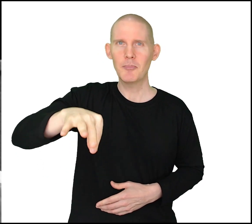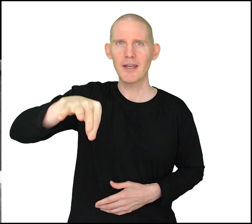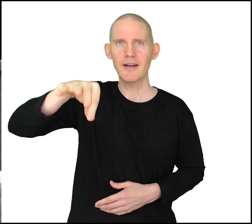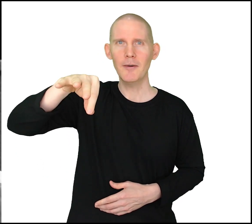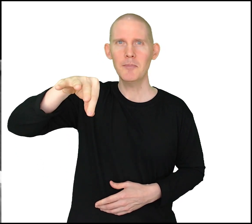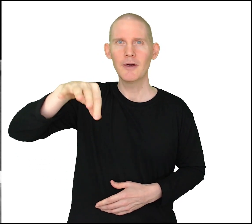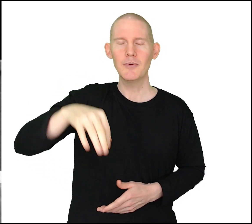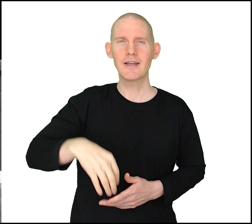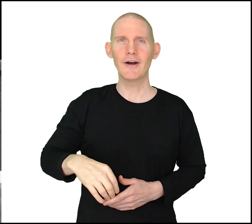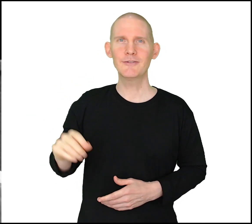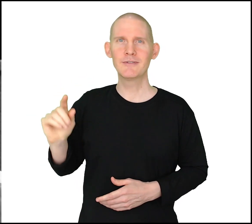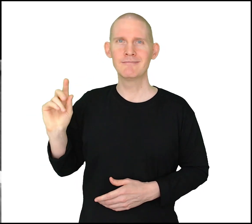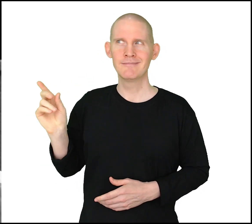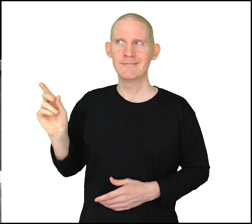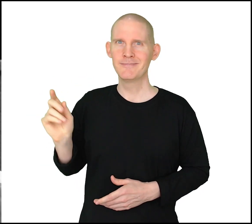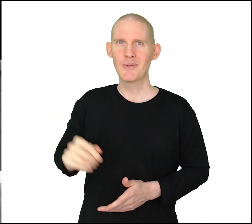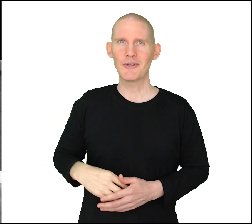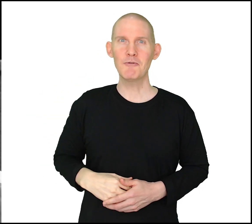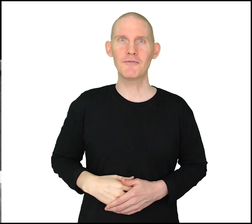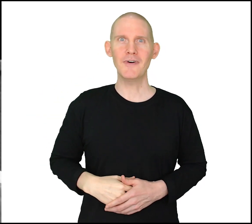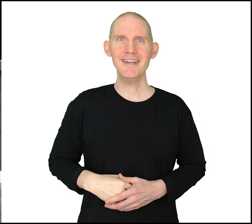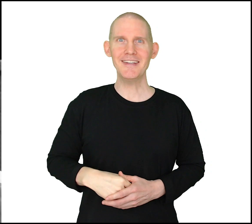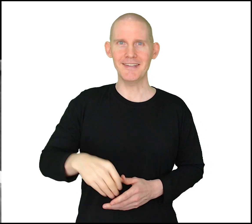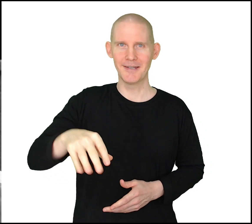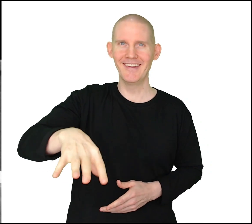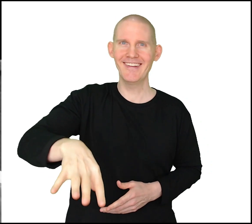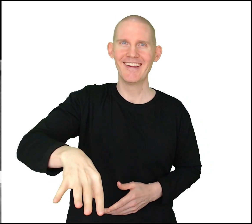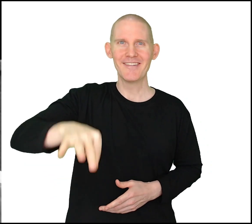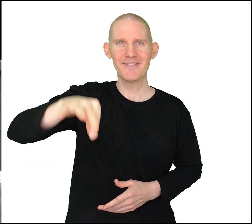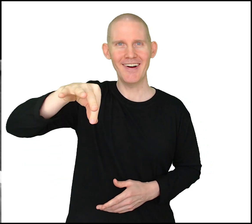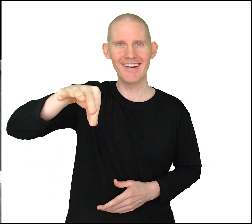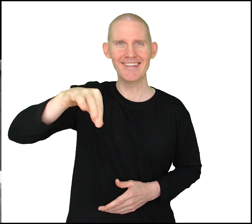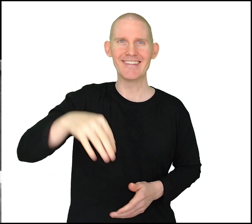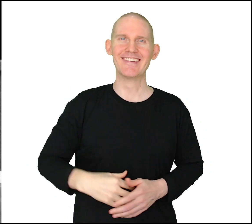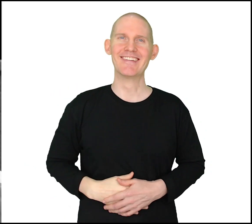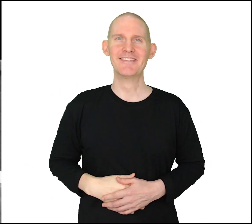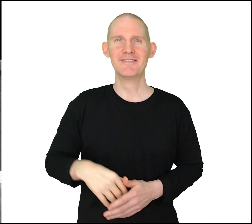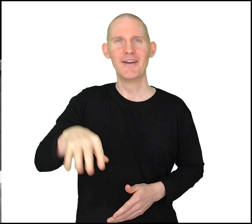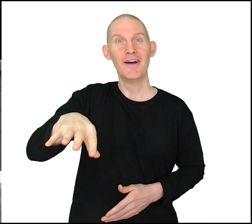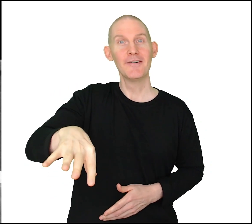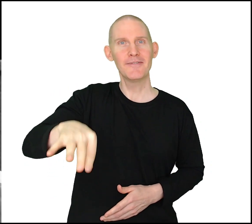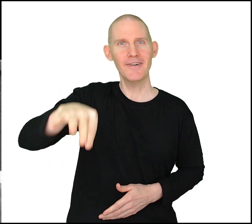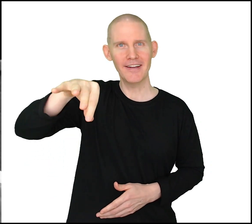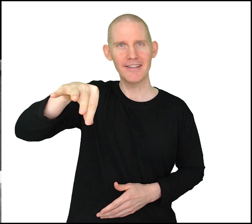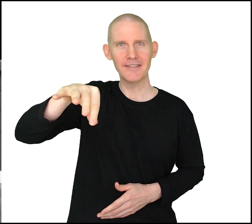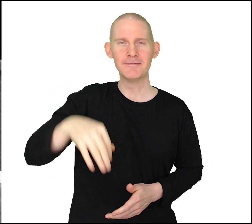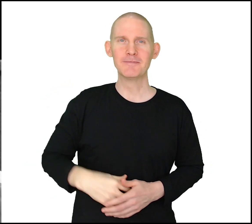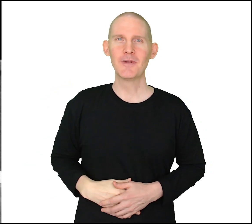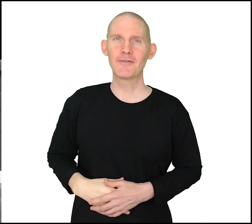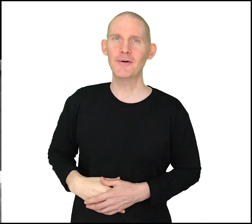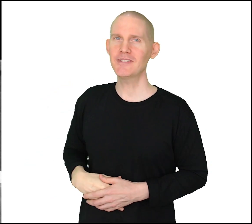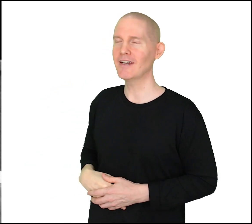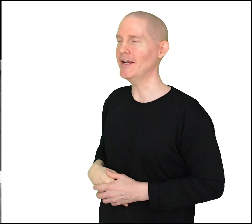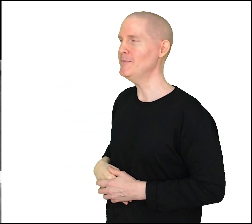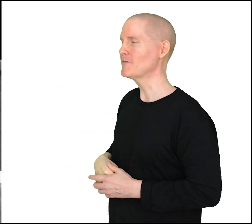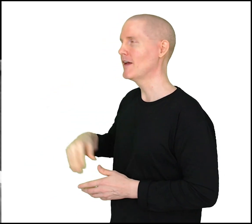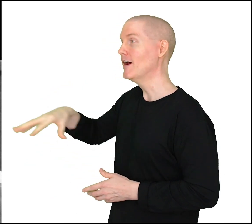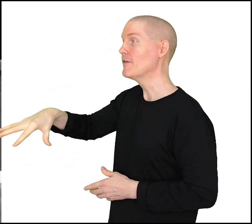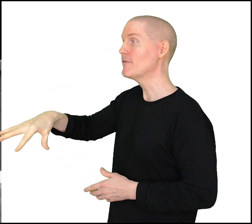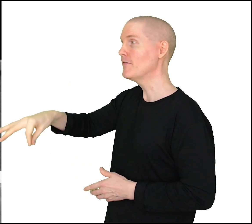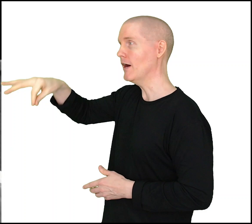you pick it up because you find it. Find. Find. From the